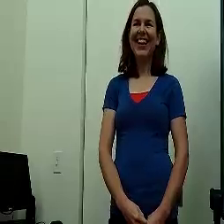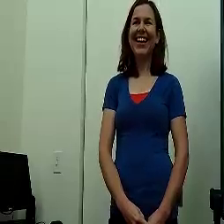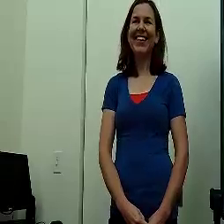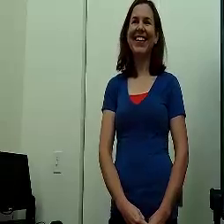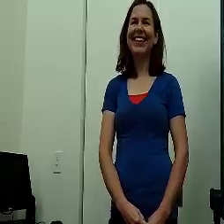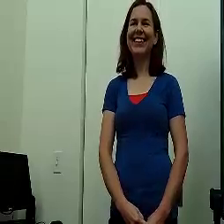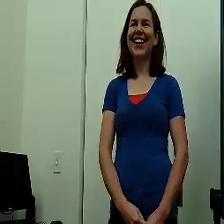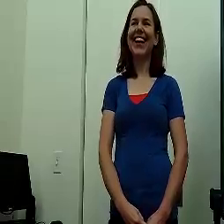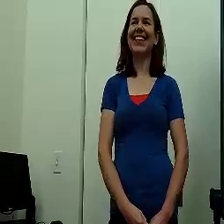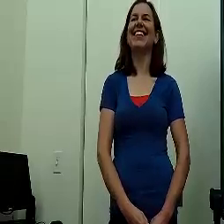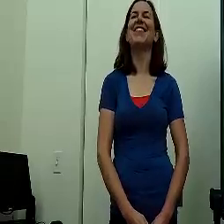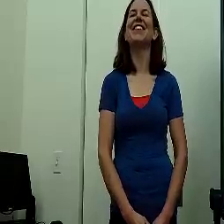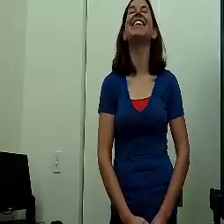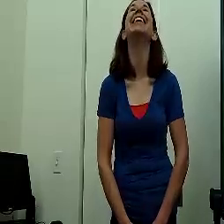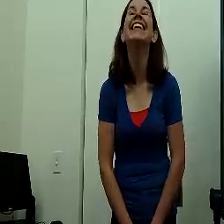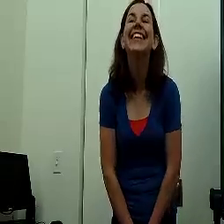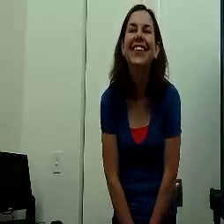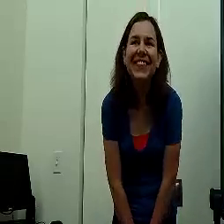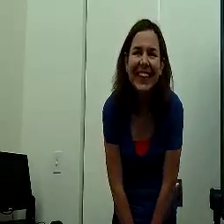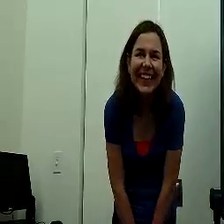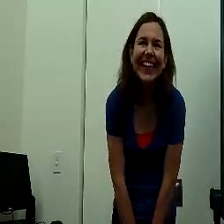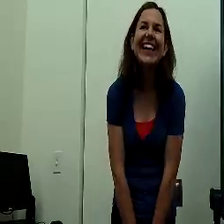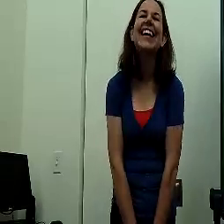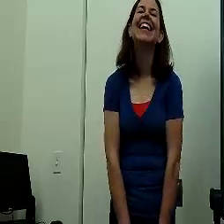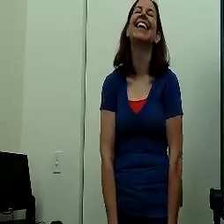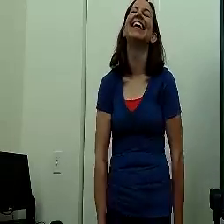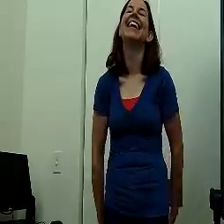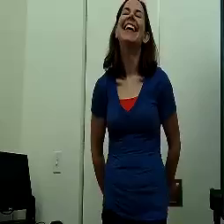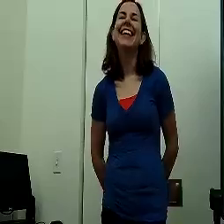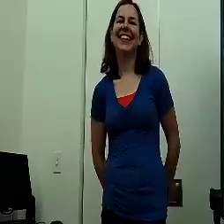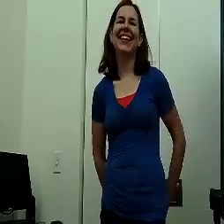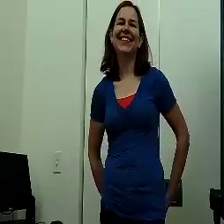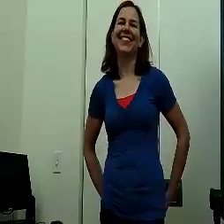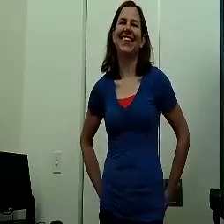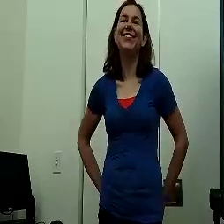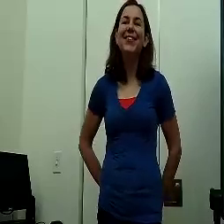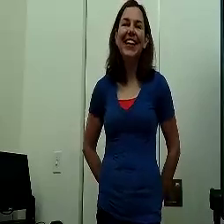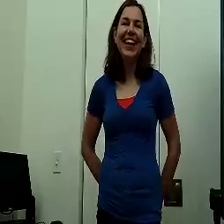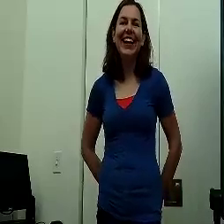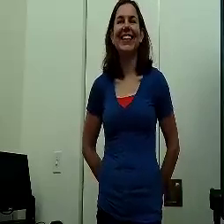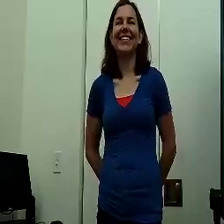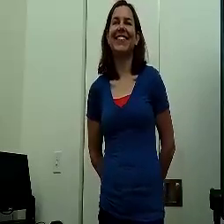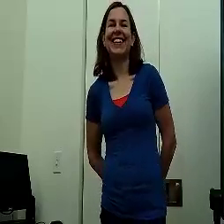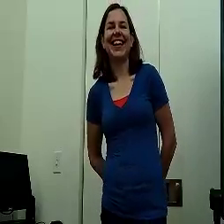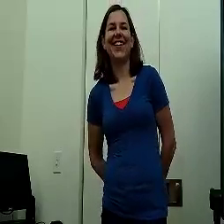Like Chris is trying to give you a hint over there. Glenda's just doing it and cheating